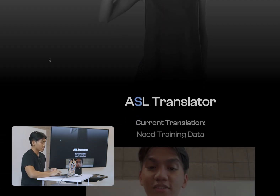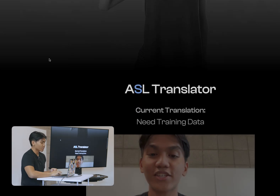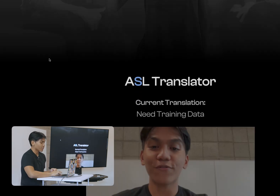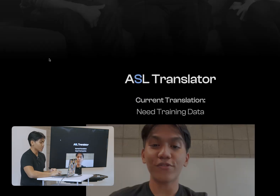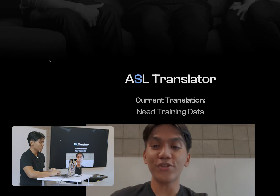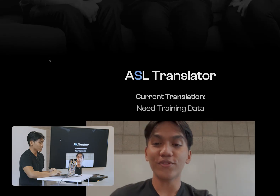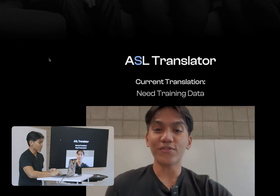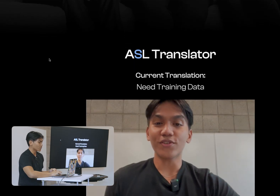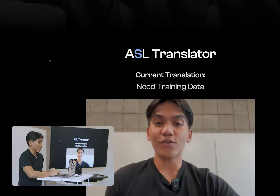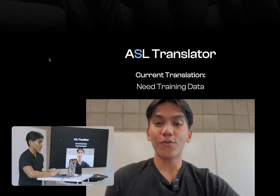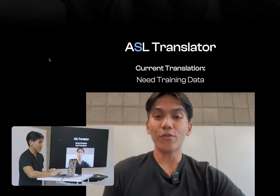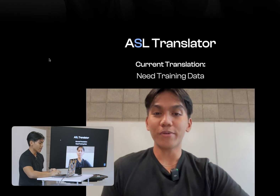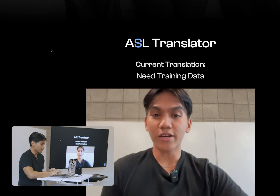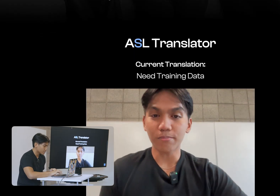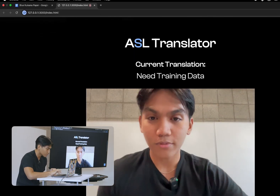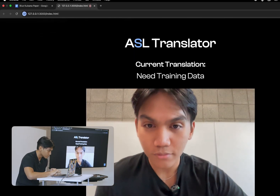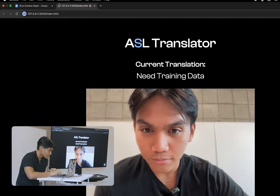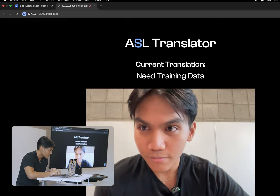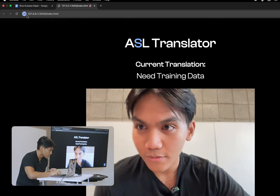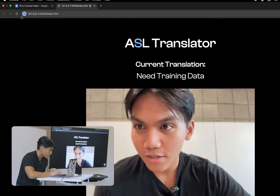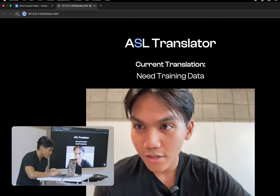see a section for the user's webcam.